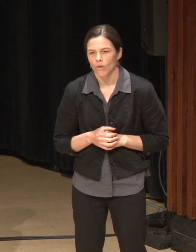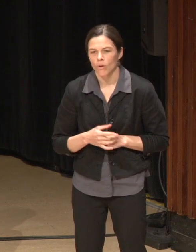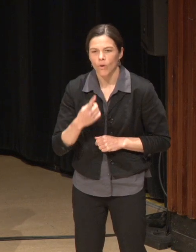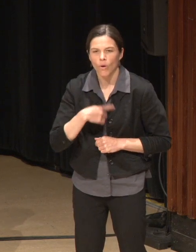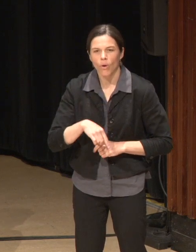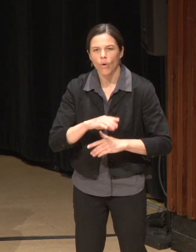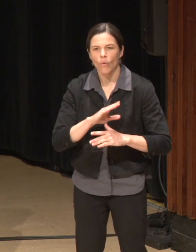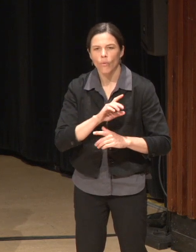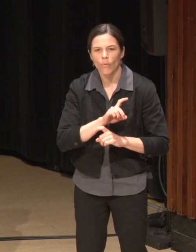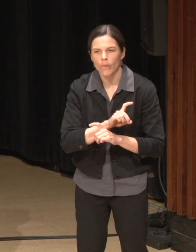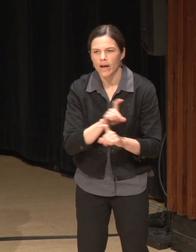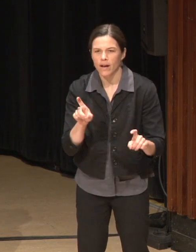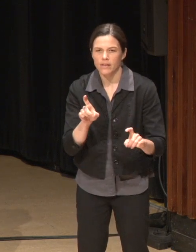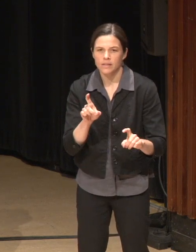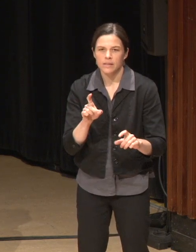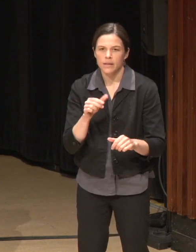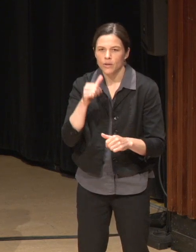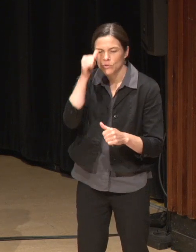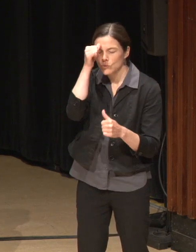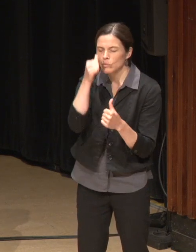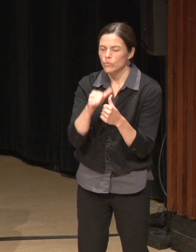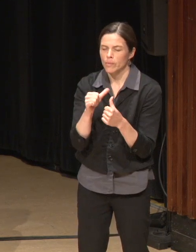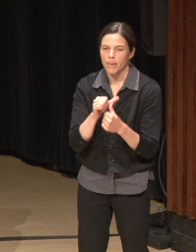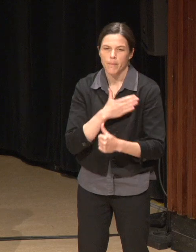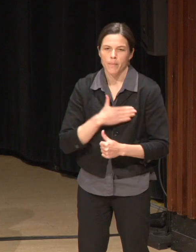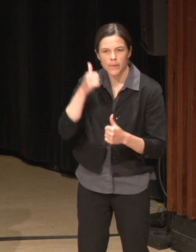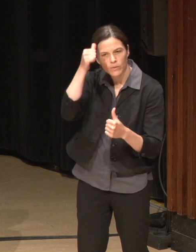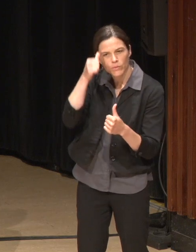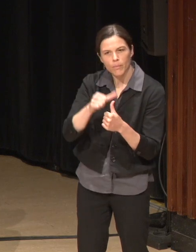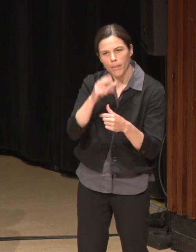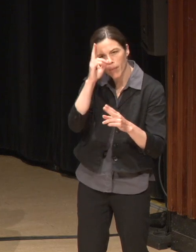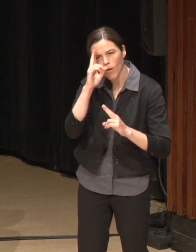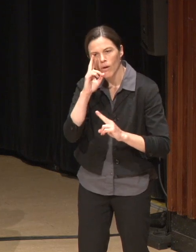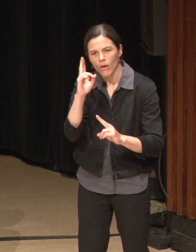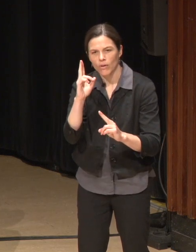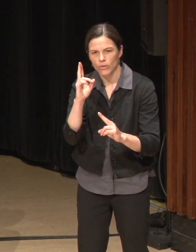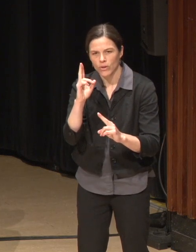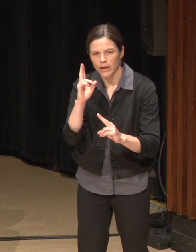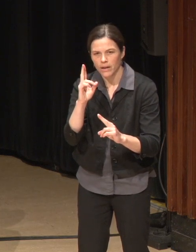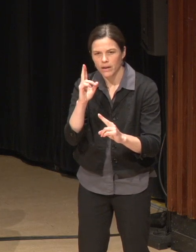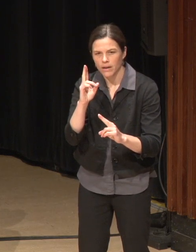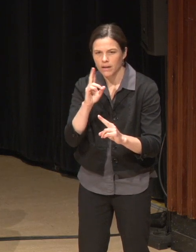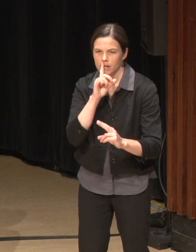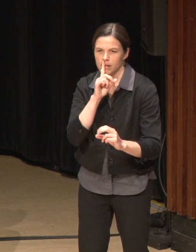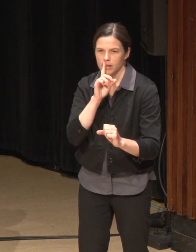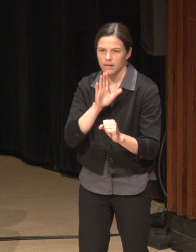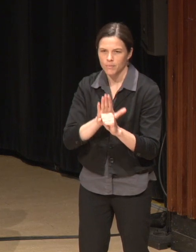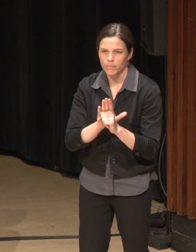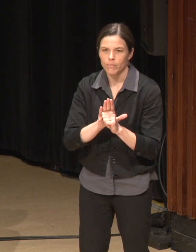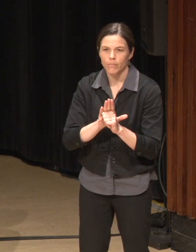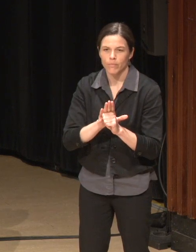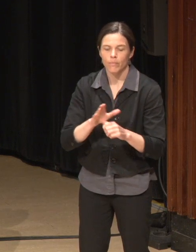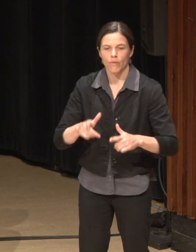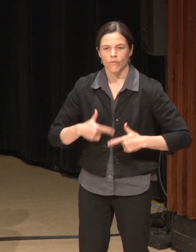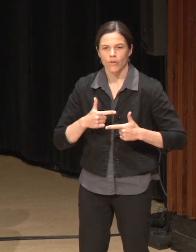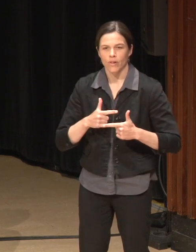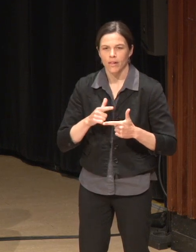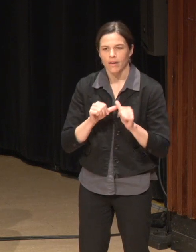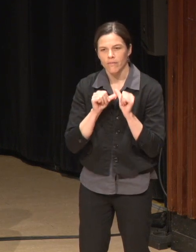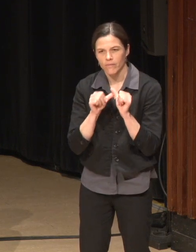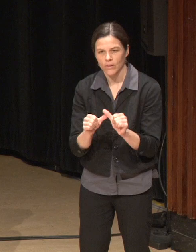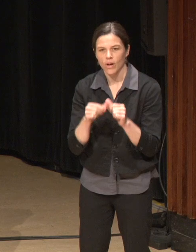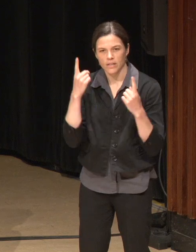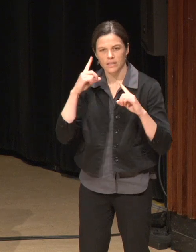please never forget the importance of honoring and nurturing the most important pillar for lifelong success, the love